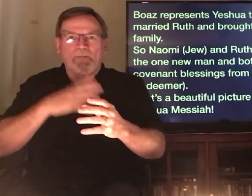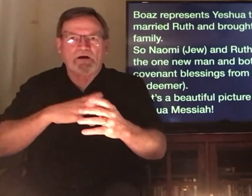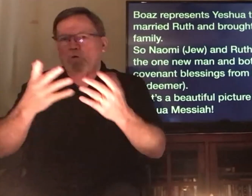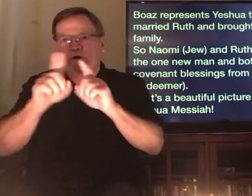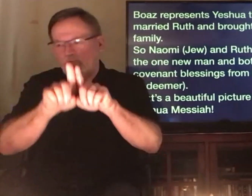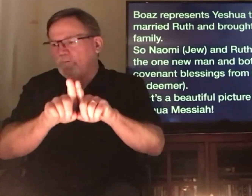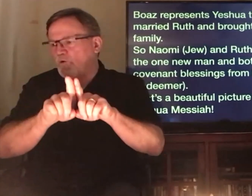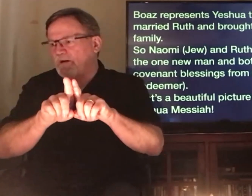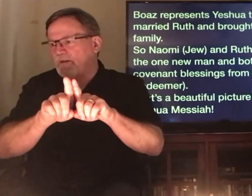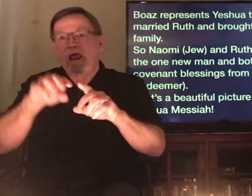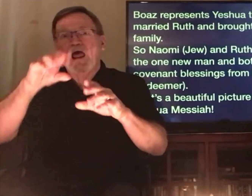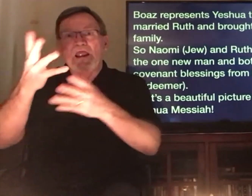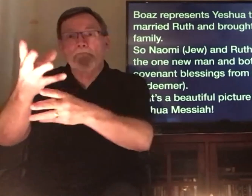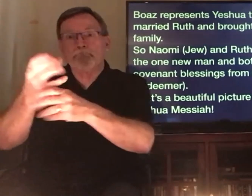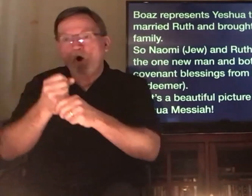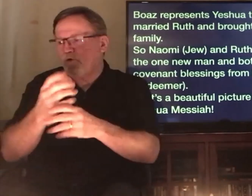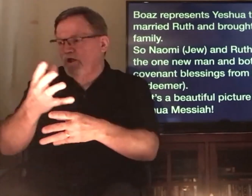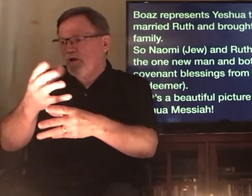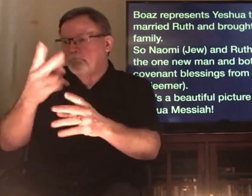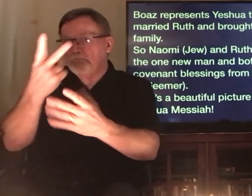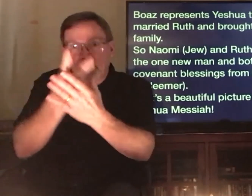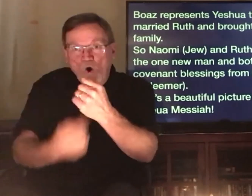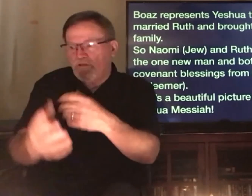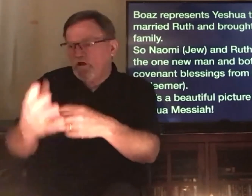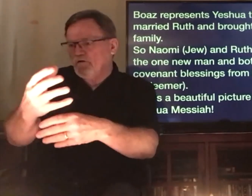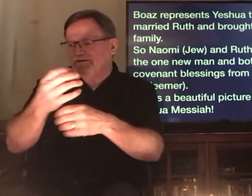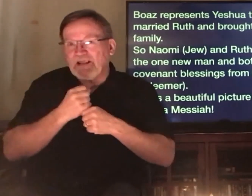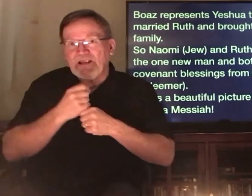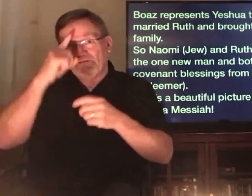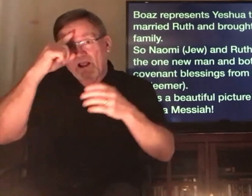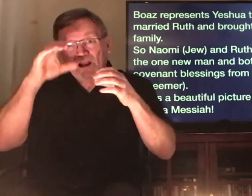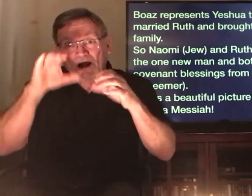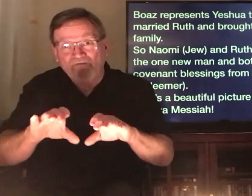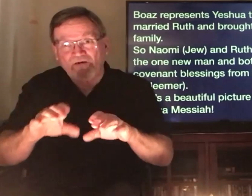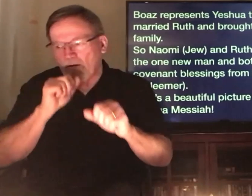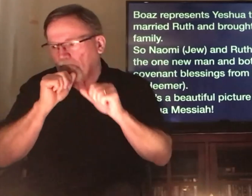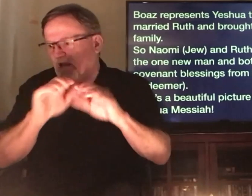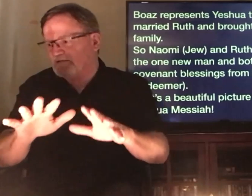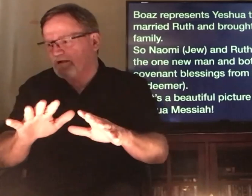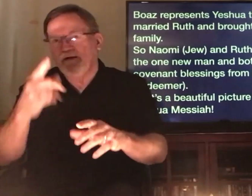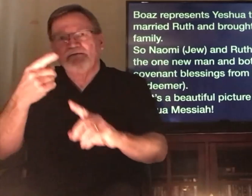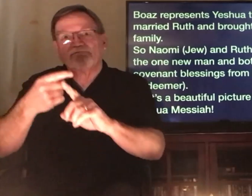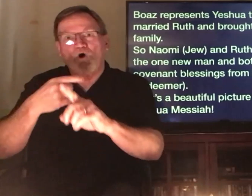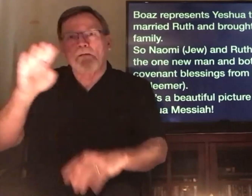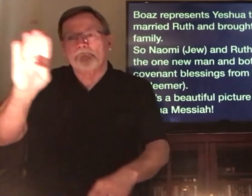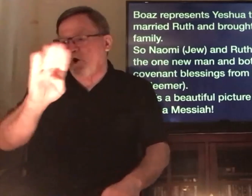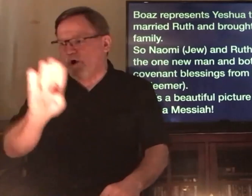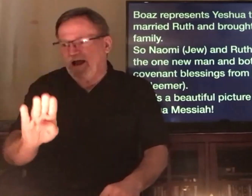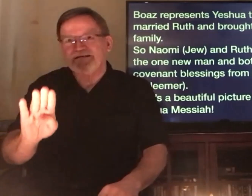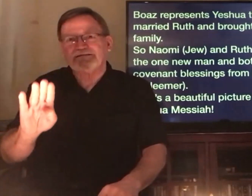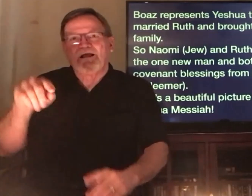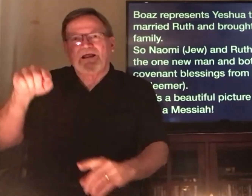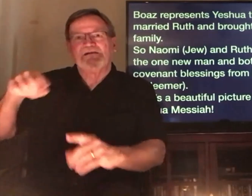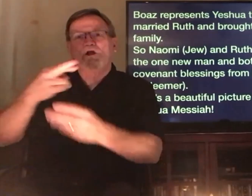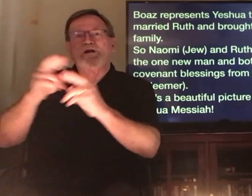for Naomi. Naomi was a Jew, represent Israel. She